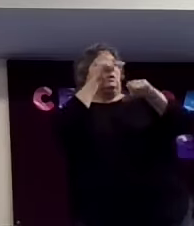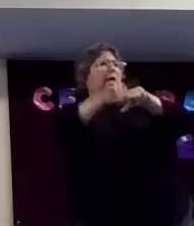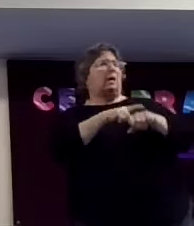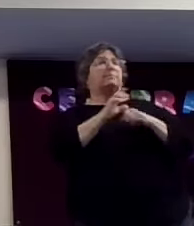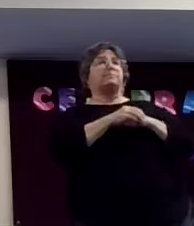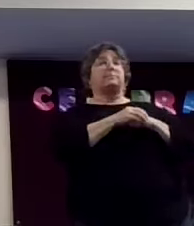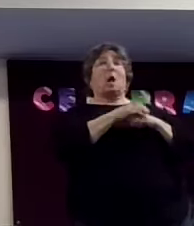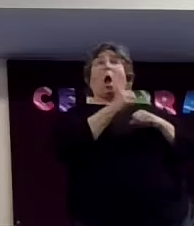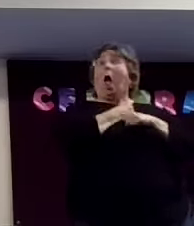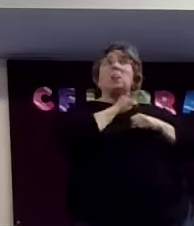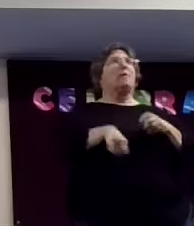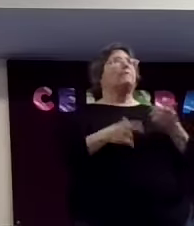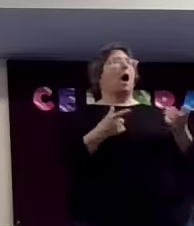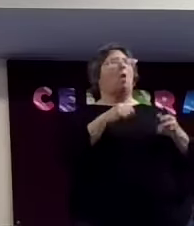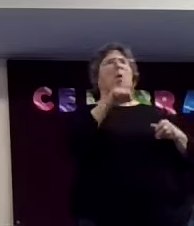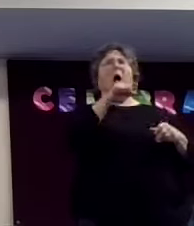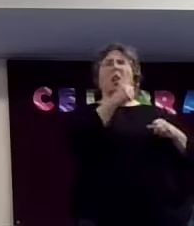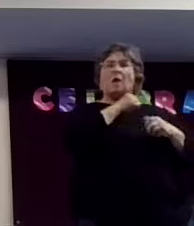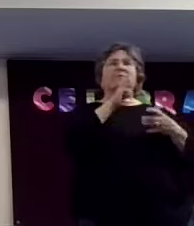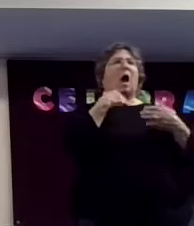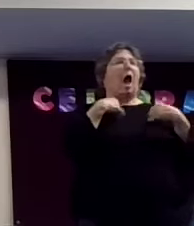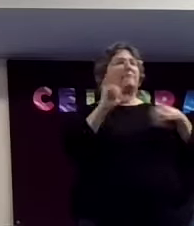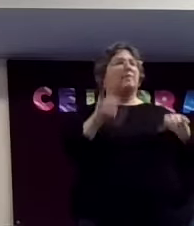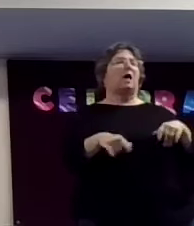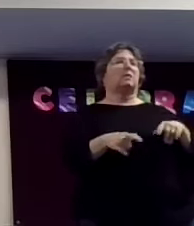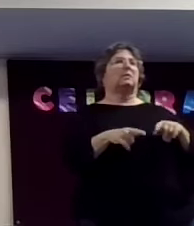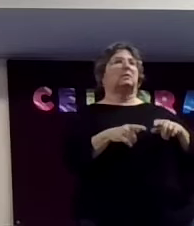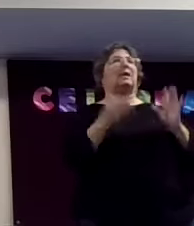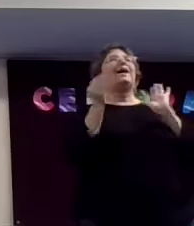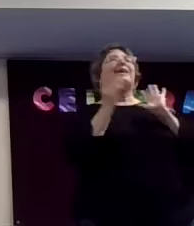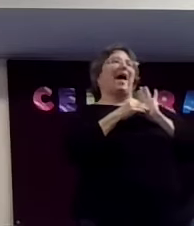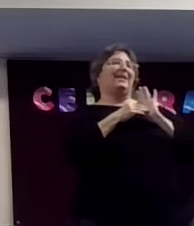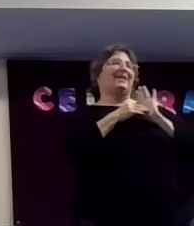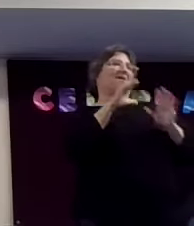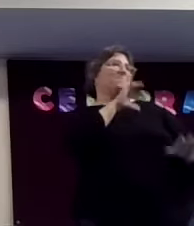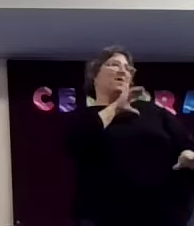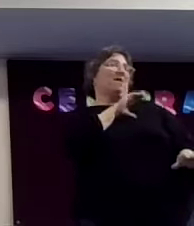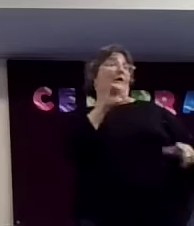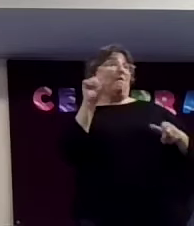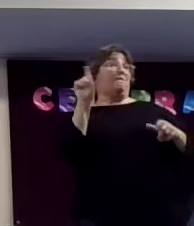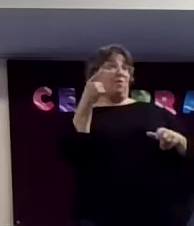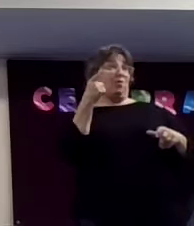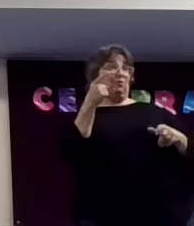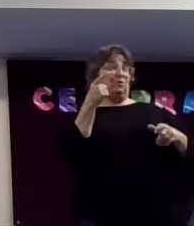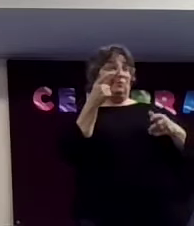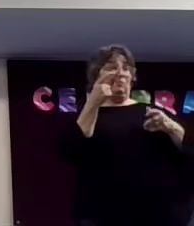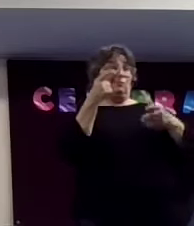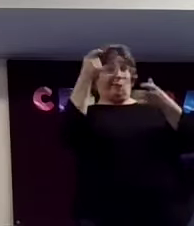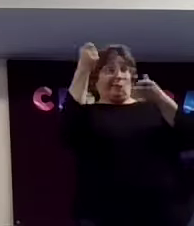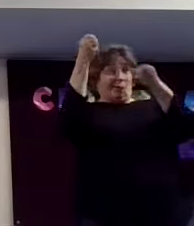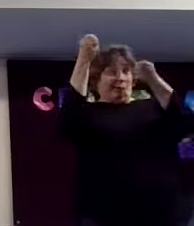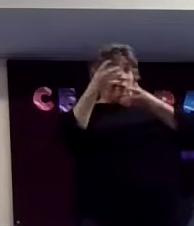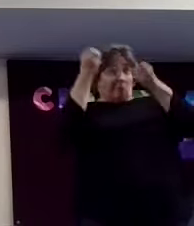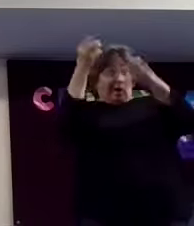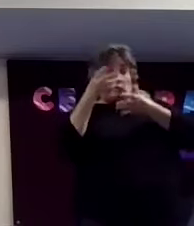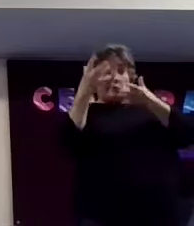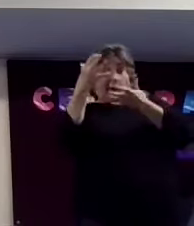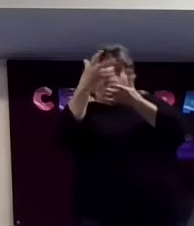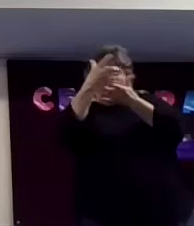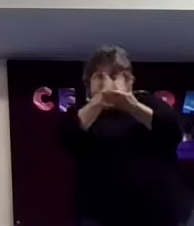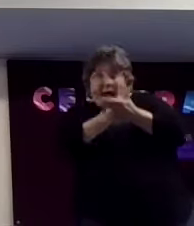time basis? Well, I would love to have that. I would love to have a social worker available. But again, as a police officer, first we get all the information we can on the